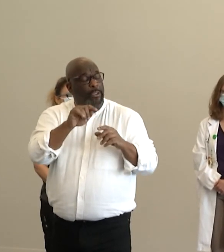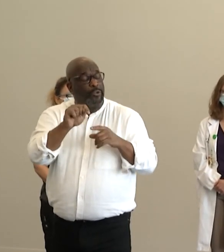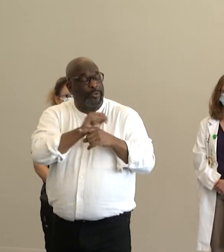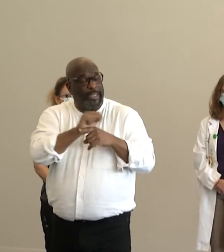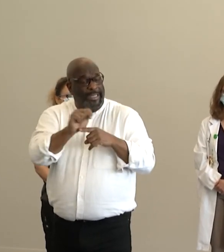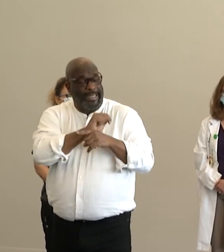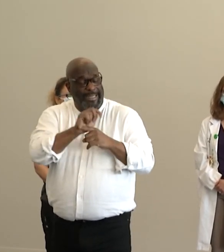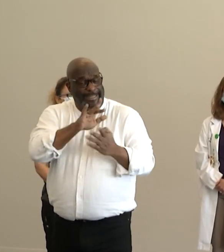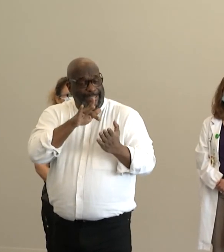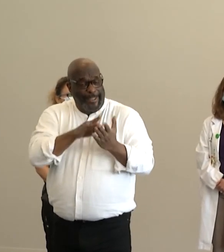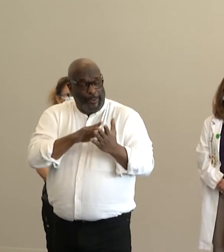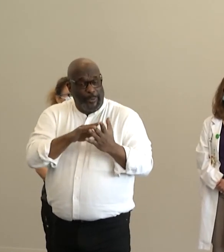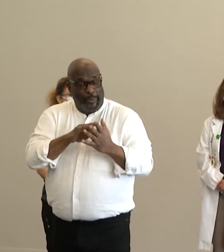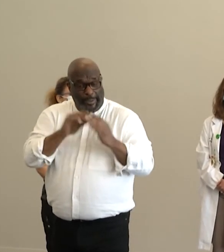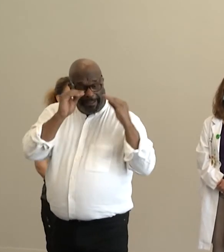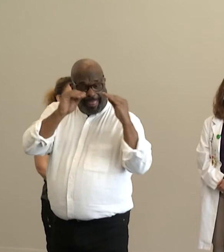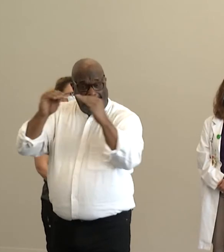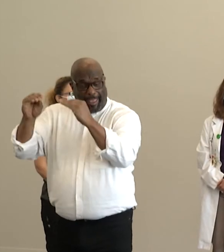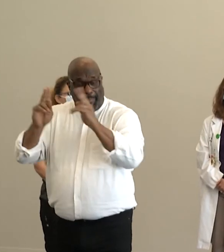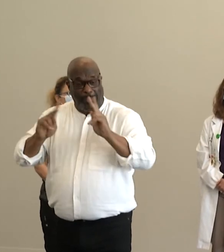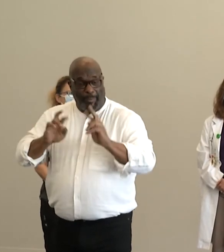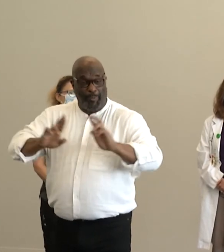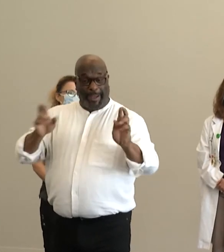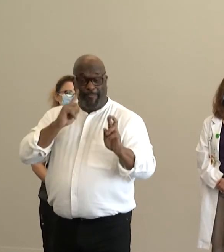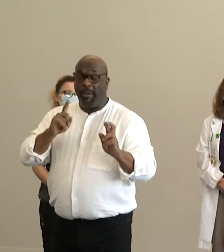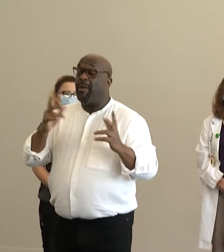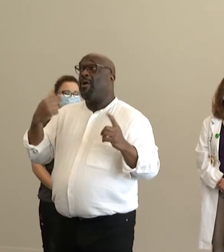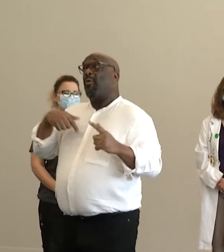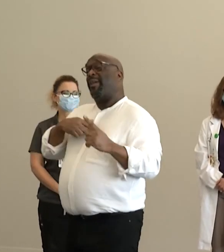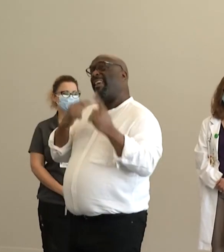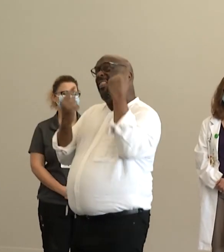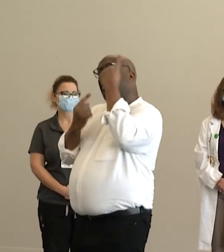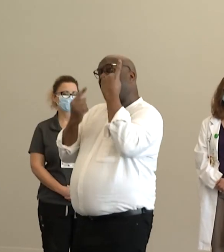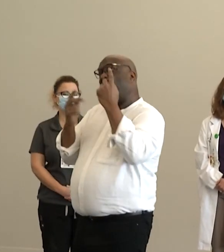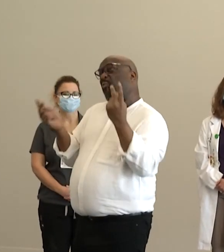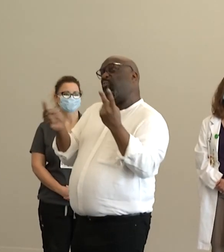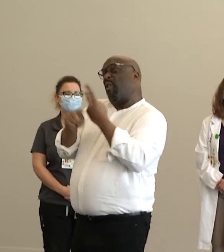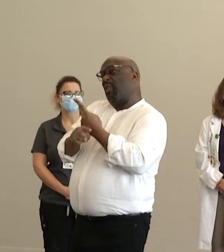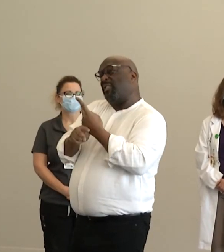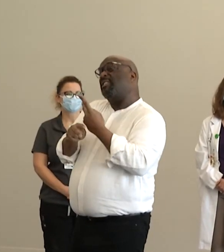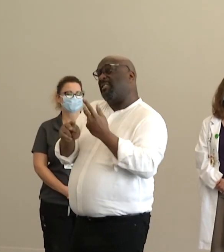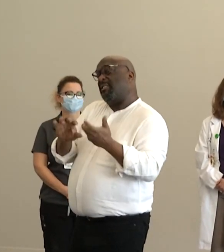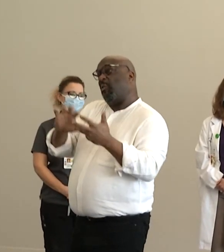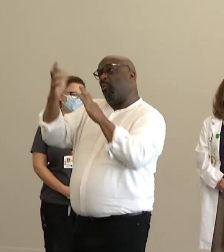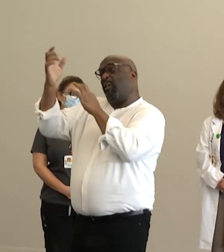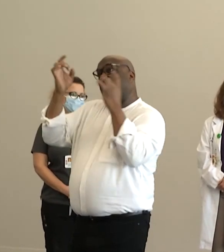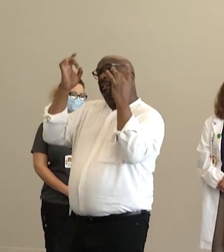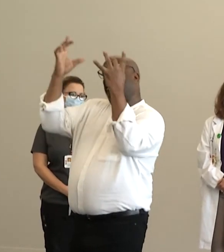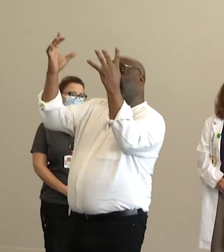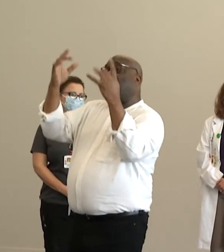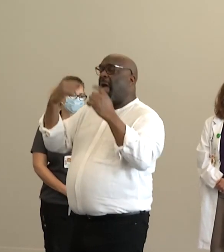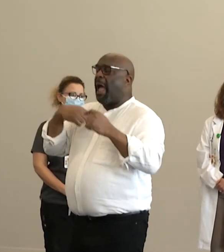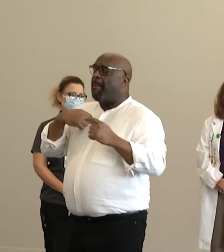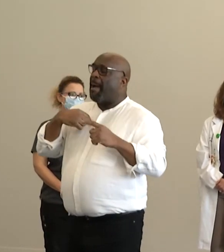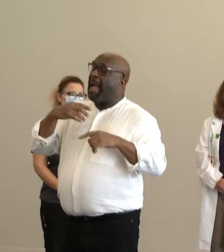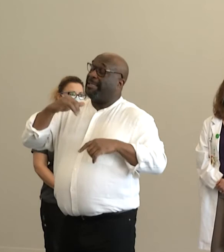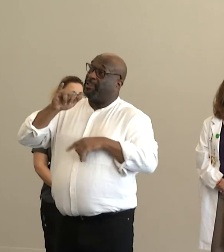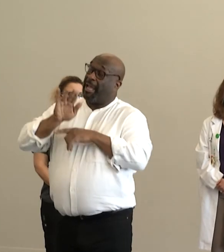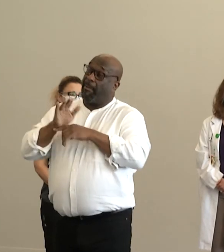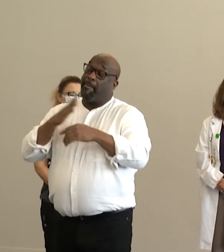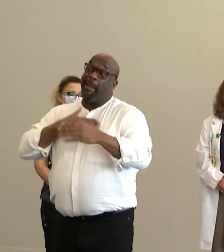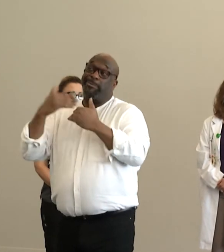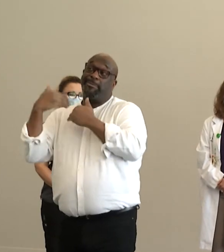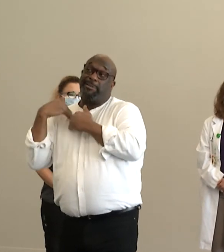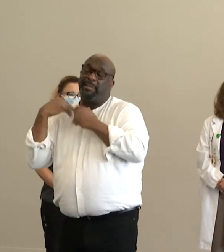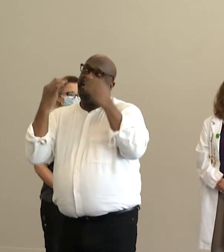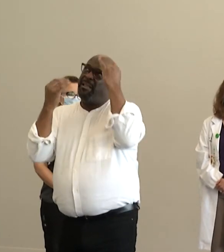The worst of the worst. My job is to figure out what our worst nightmares are and to try to figure out